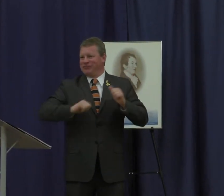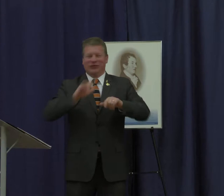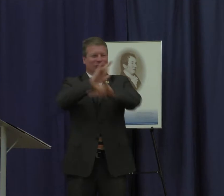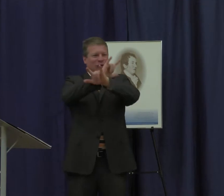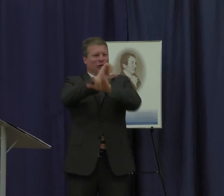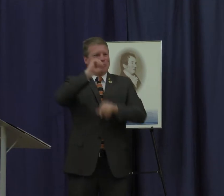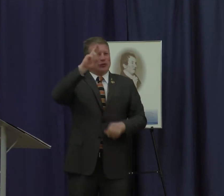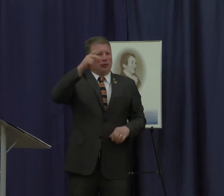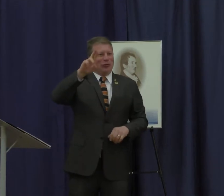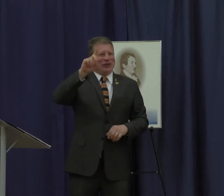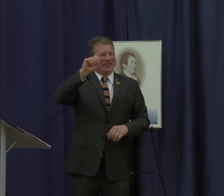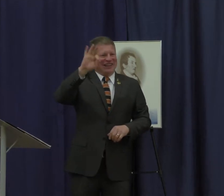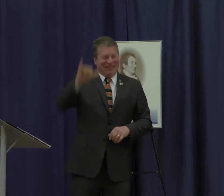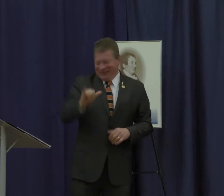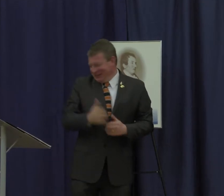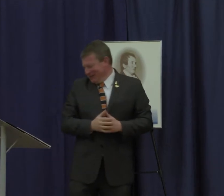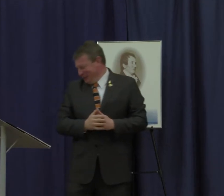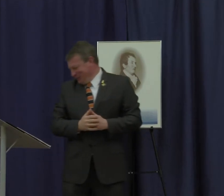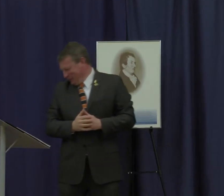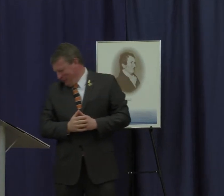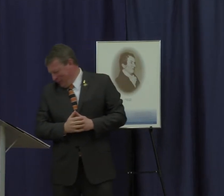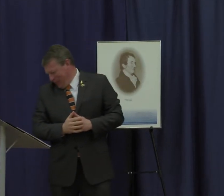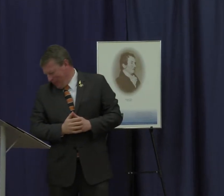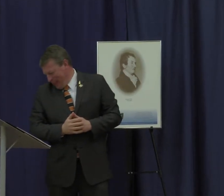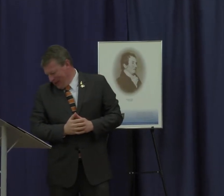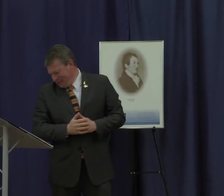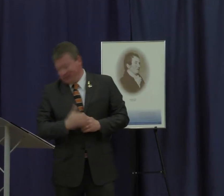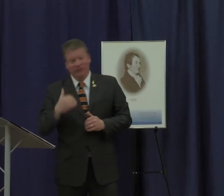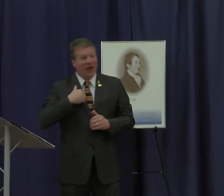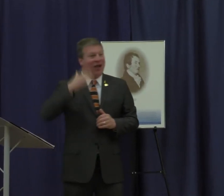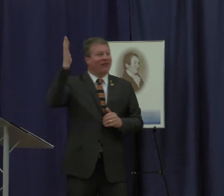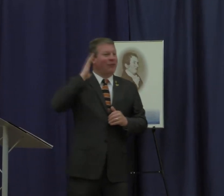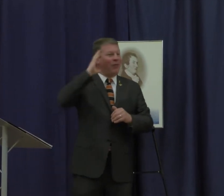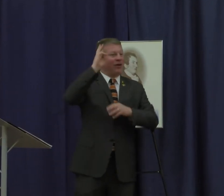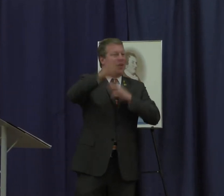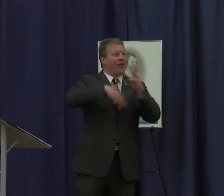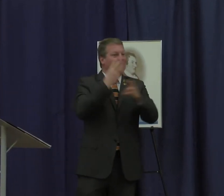a movie, No Ordinary Hero, Super Deafy.